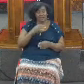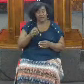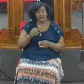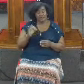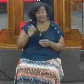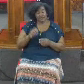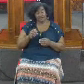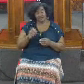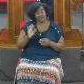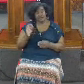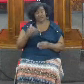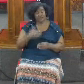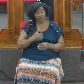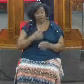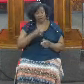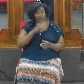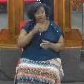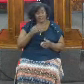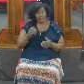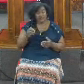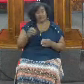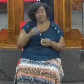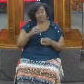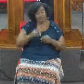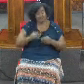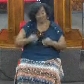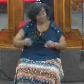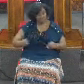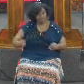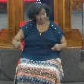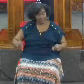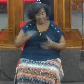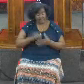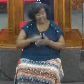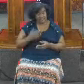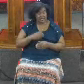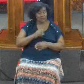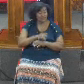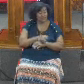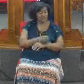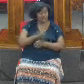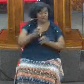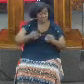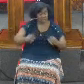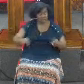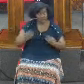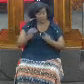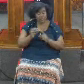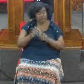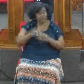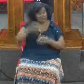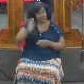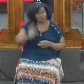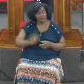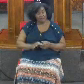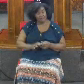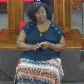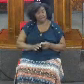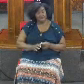was totally consumed in sowing. And that is our job, sowing the word of God.